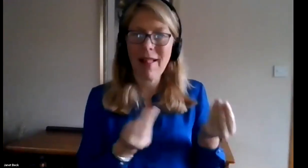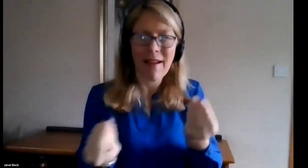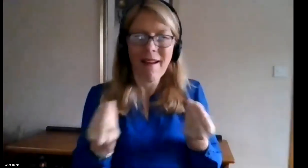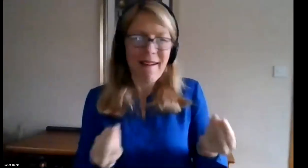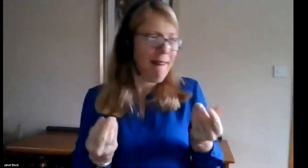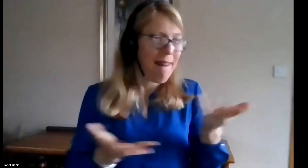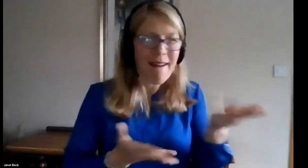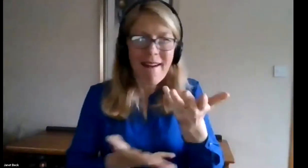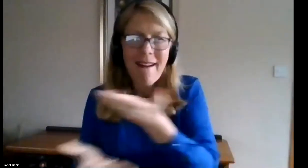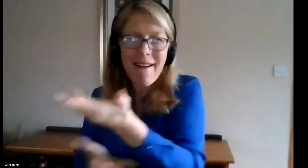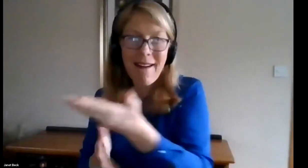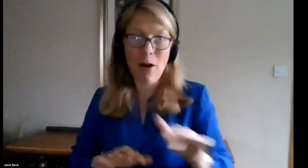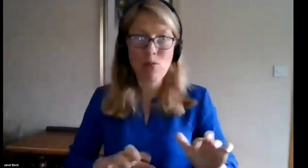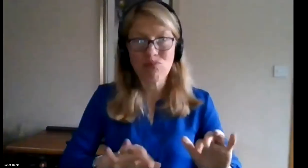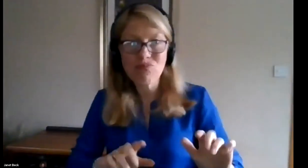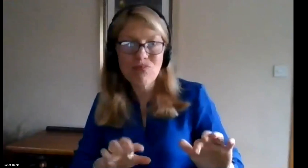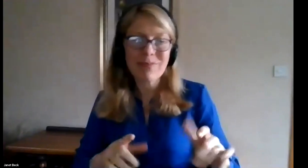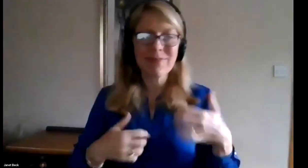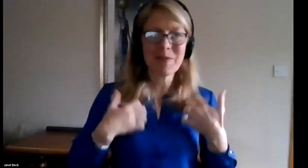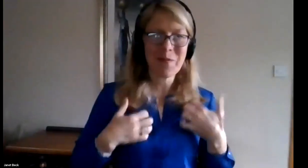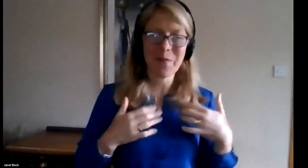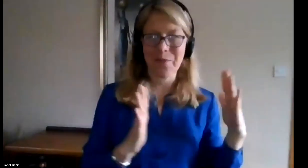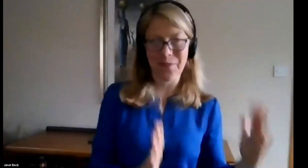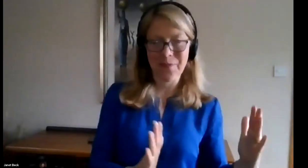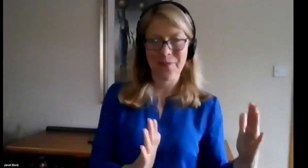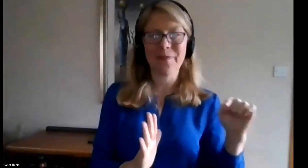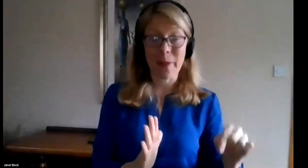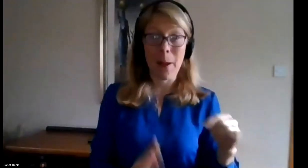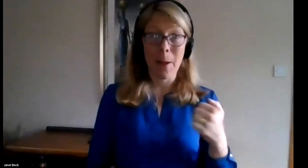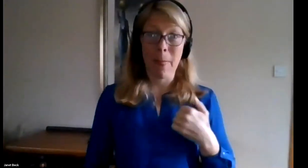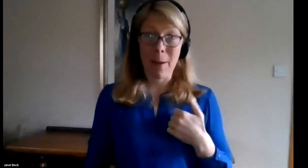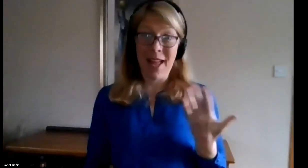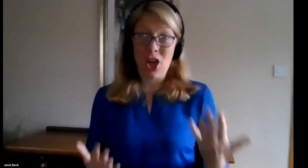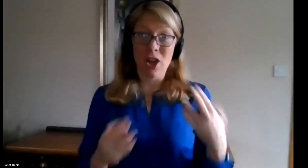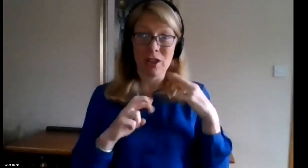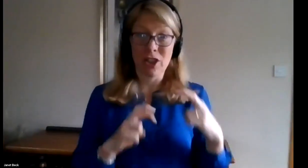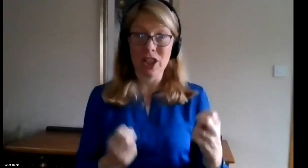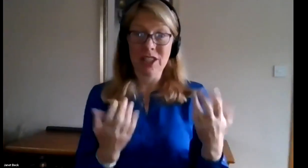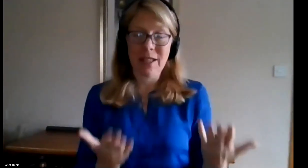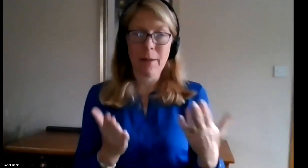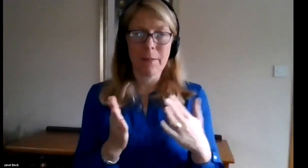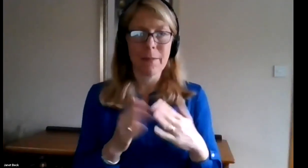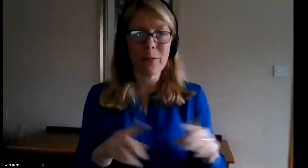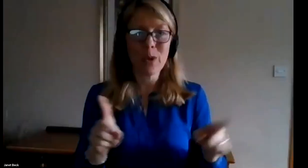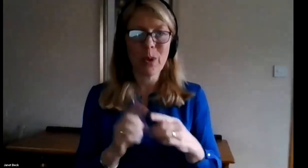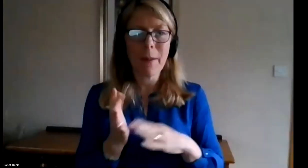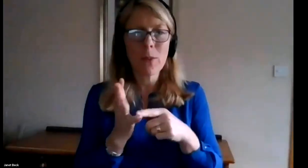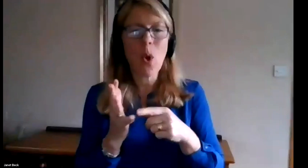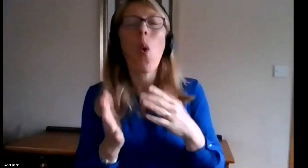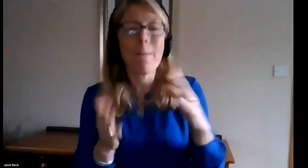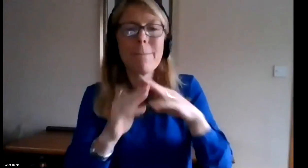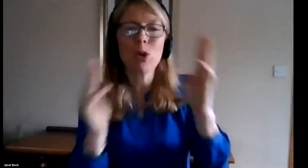digital communication. I must say that my current research on contemporary museology under the pressure of the